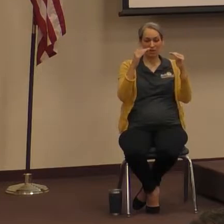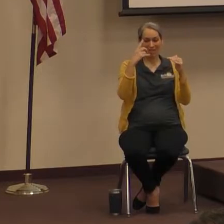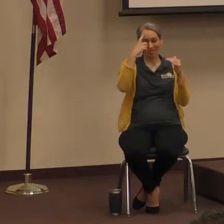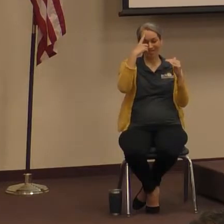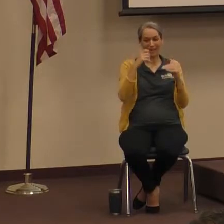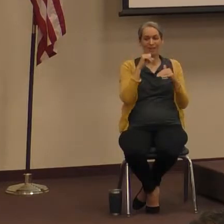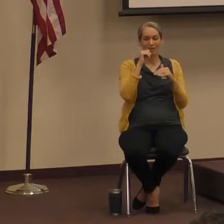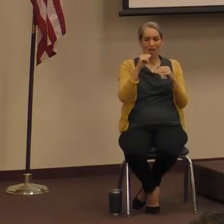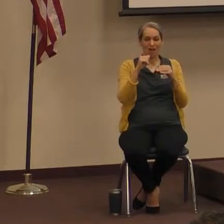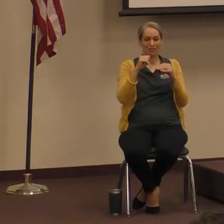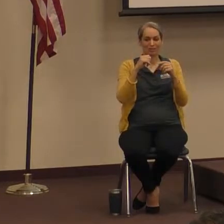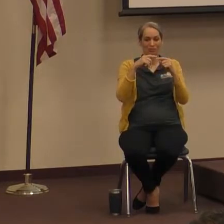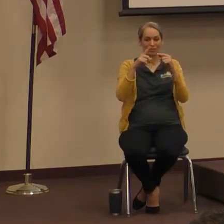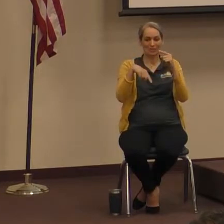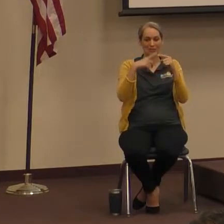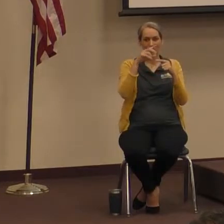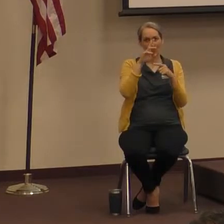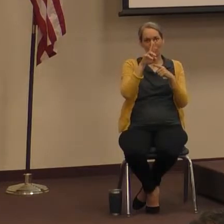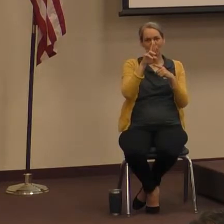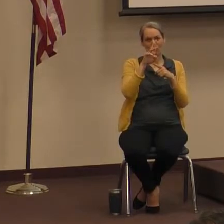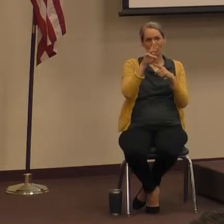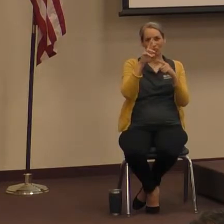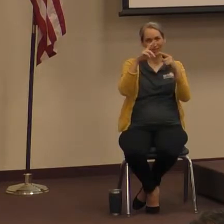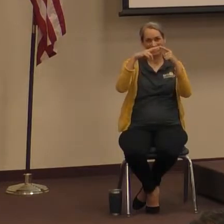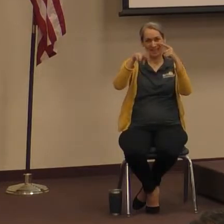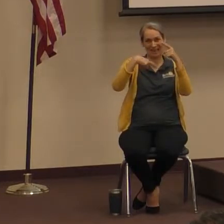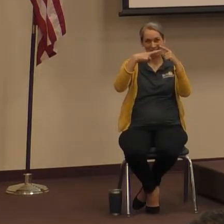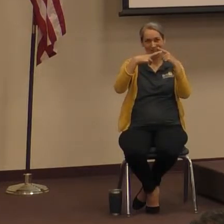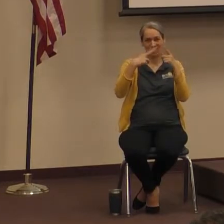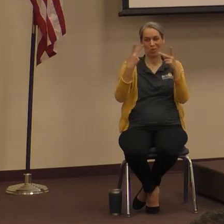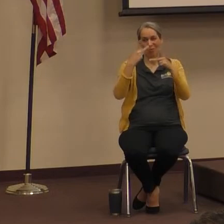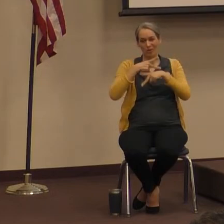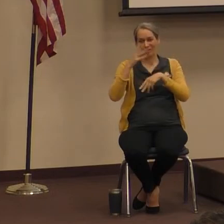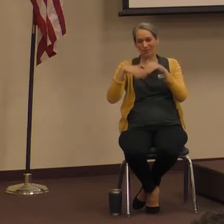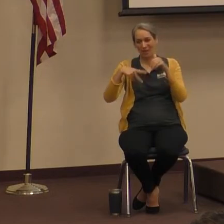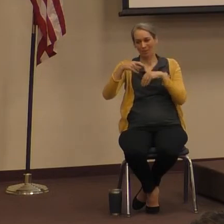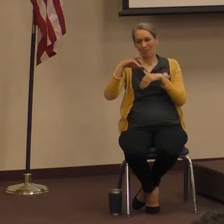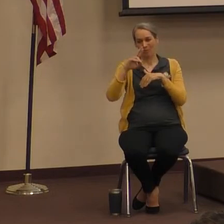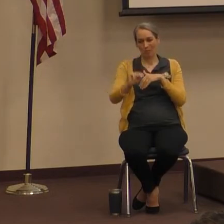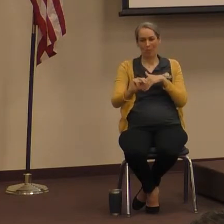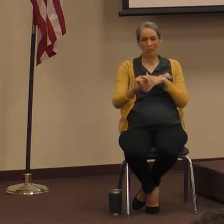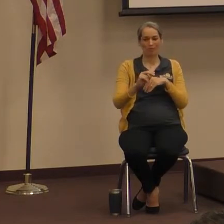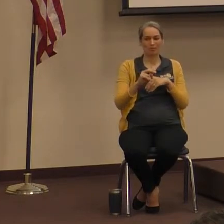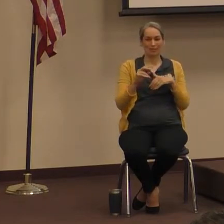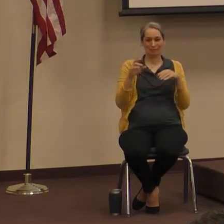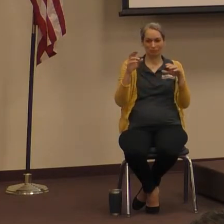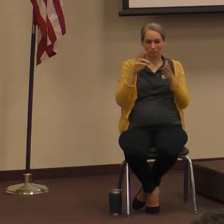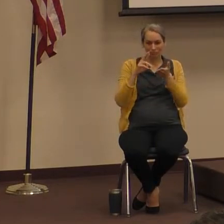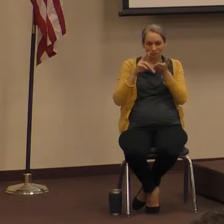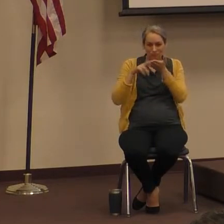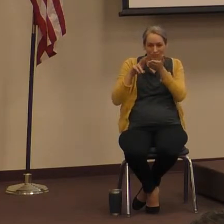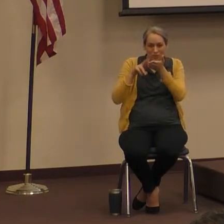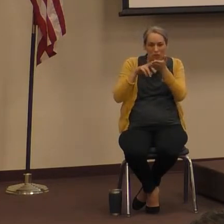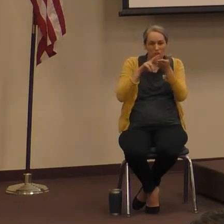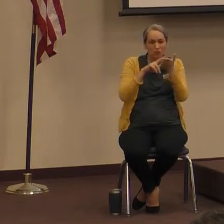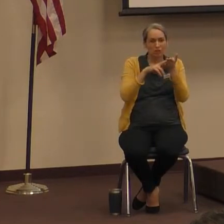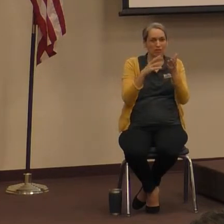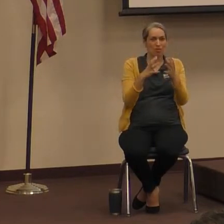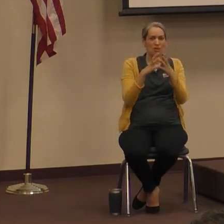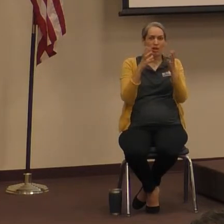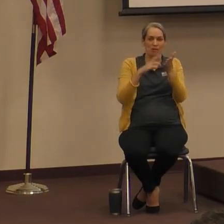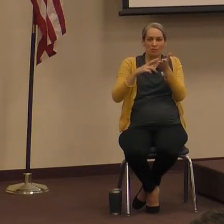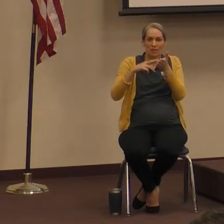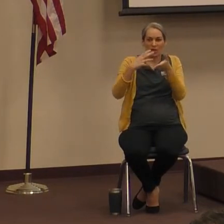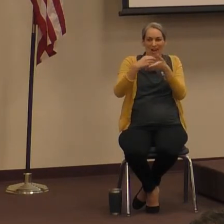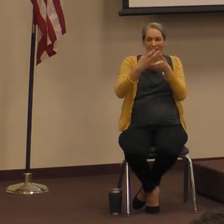than viewing porn. This is done by Covenant Eyes and Barna got together and did research. It is fantastic. Their amount of research is